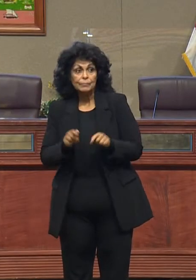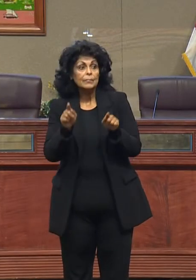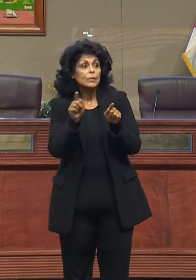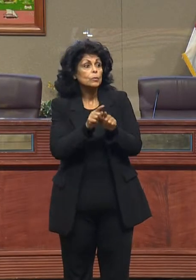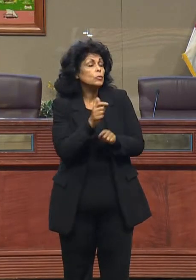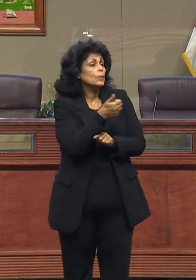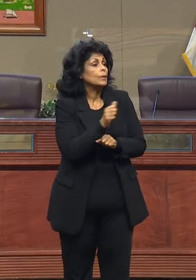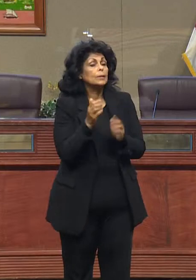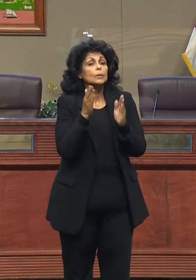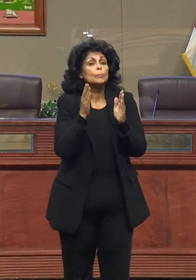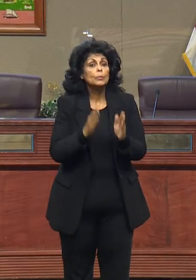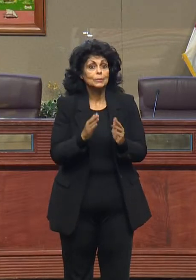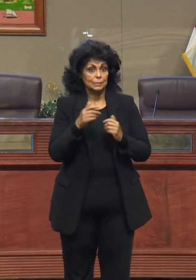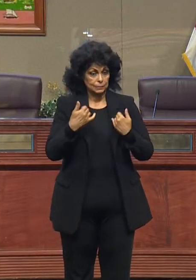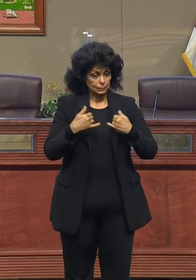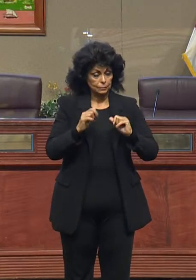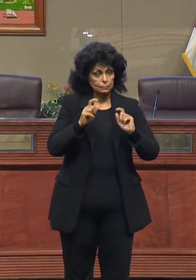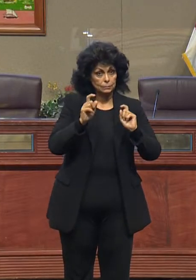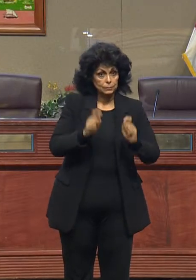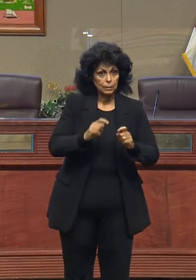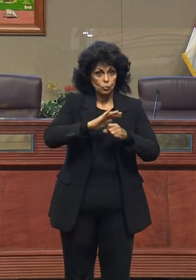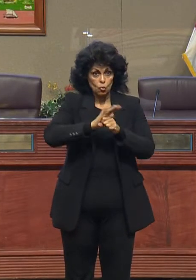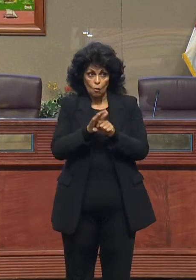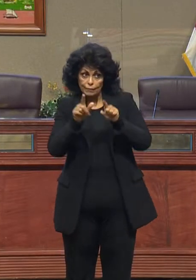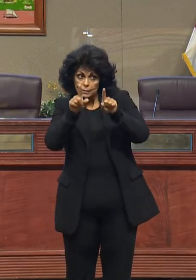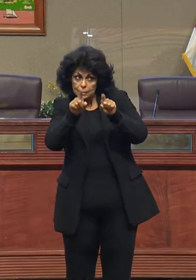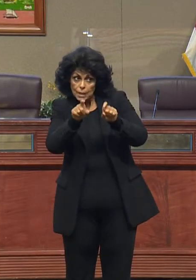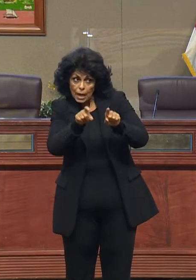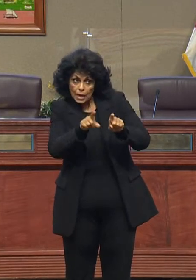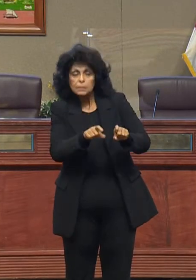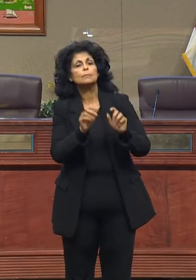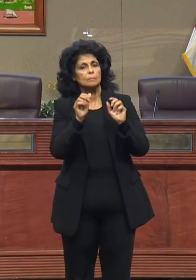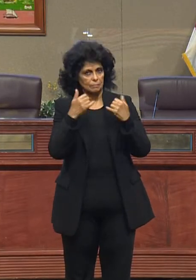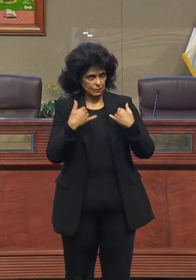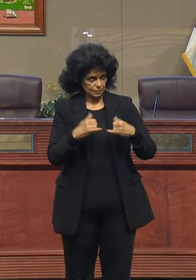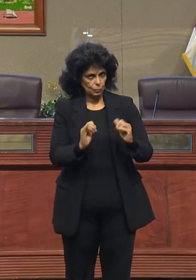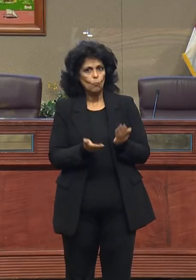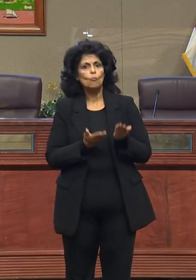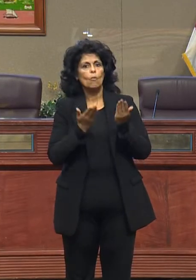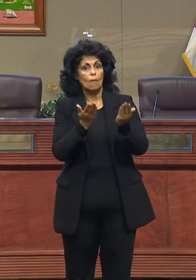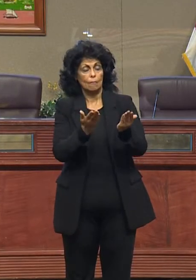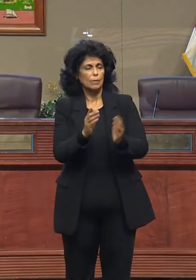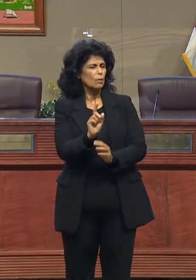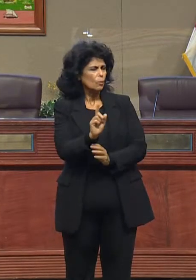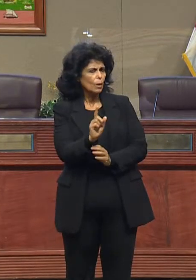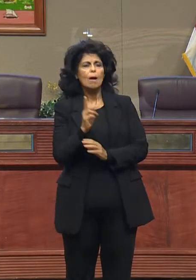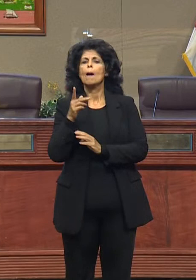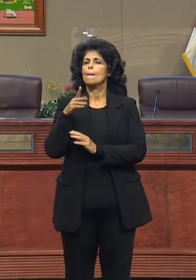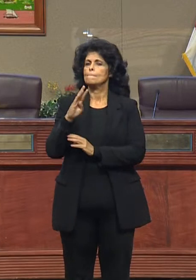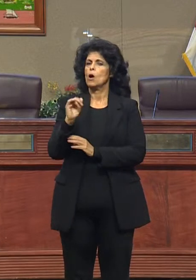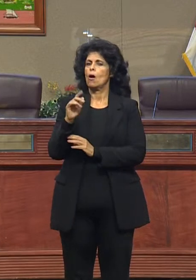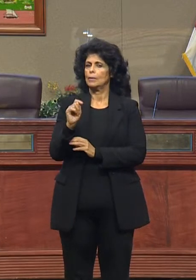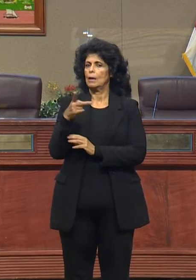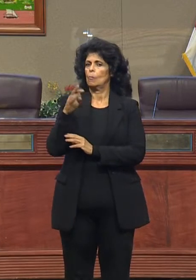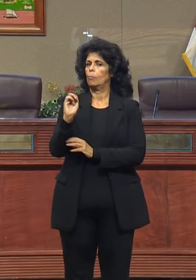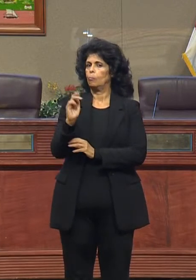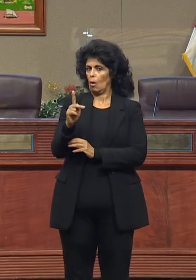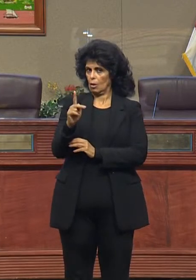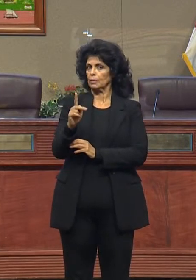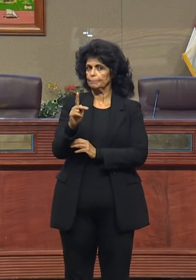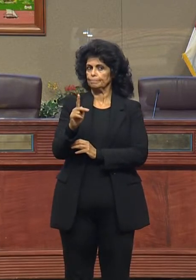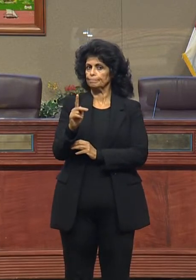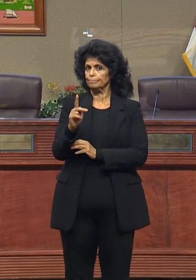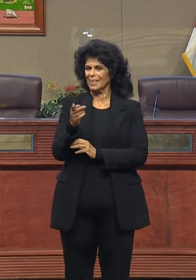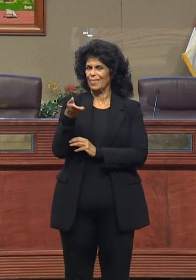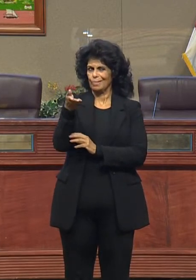to any resident who needs it, and primarily that will be done at our Barnett Park location. We will continue to make